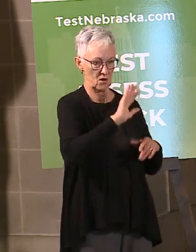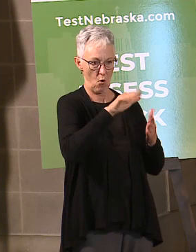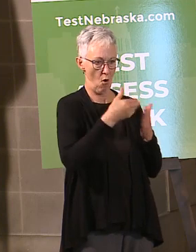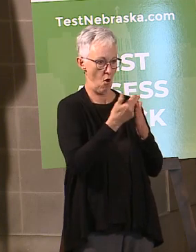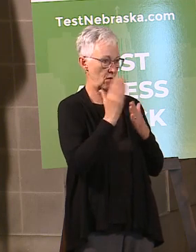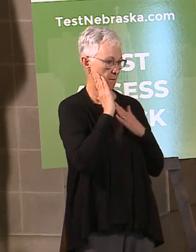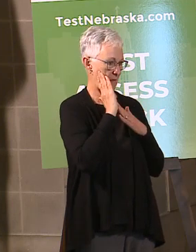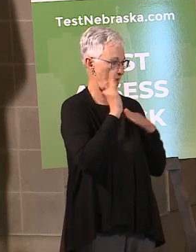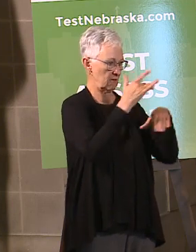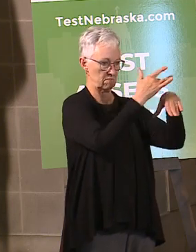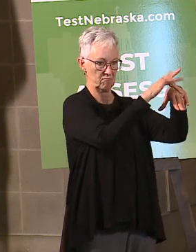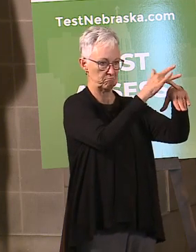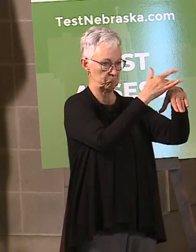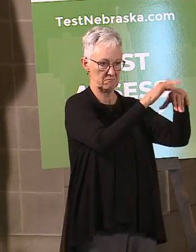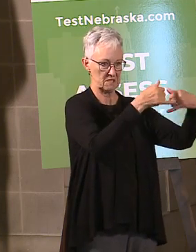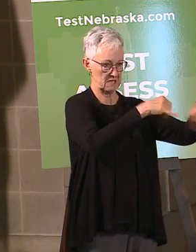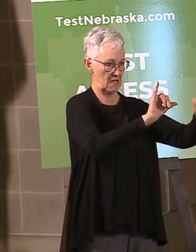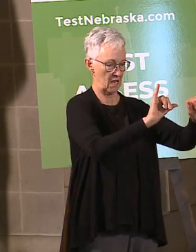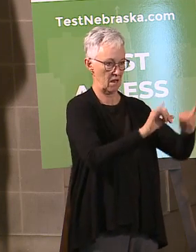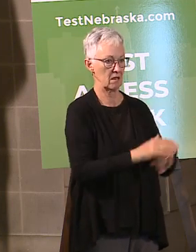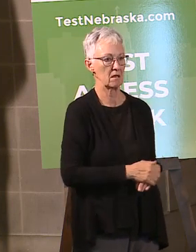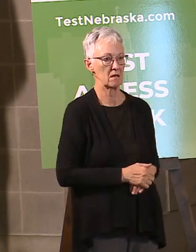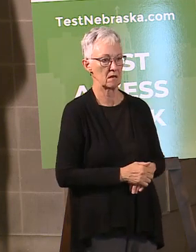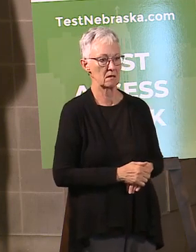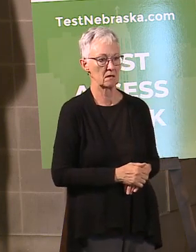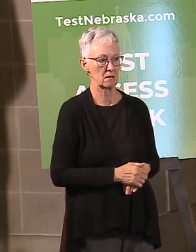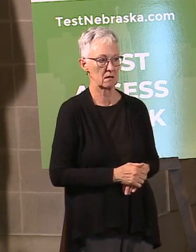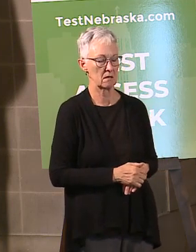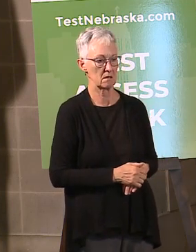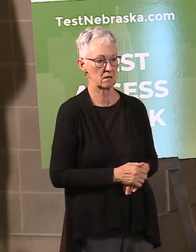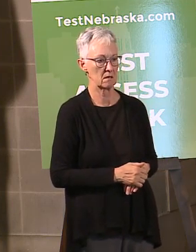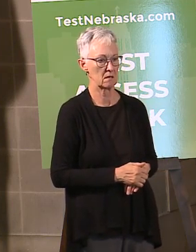availability in Lincoln. For hospital beds, a